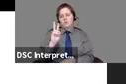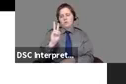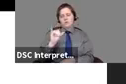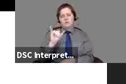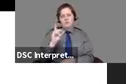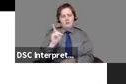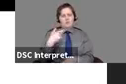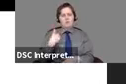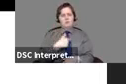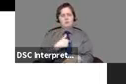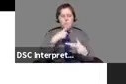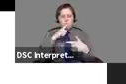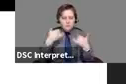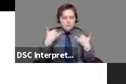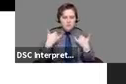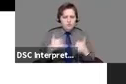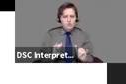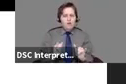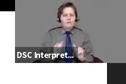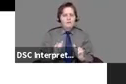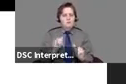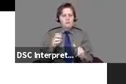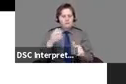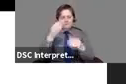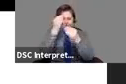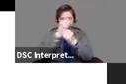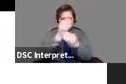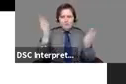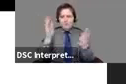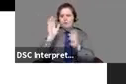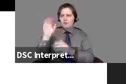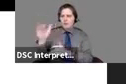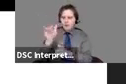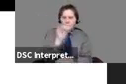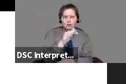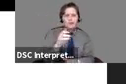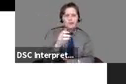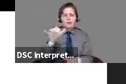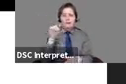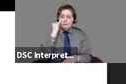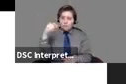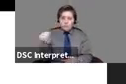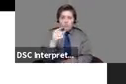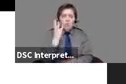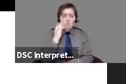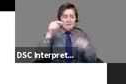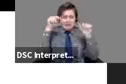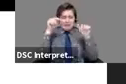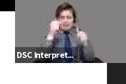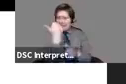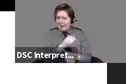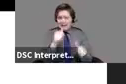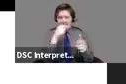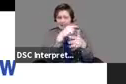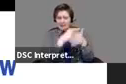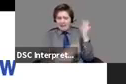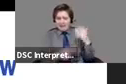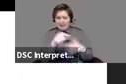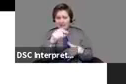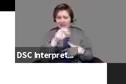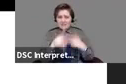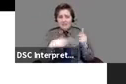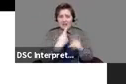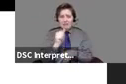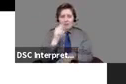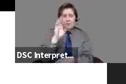been trying to get the word out and let individuals know that if you are experiencing any of these forms of